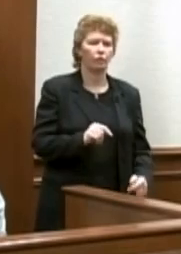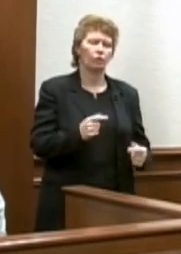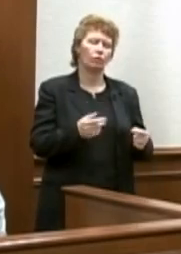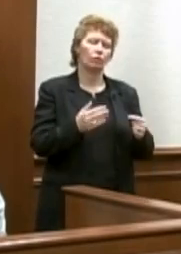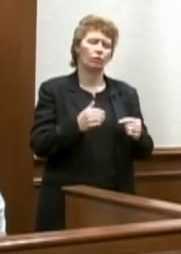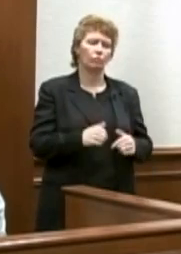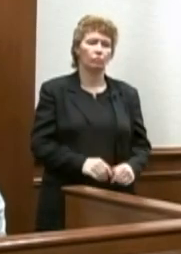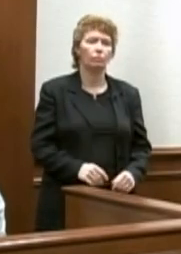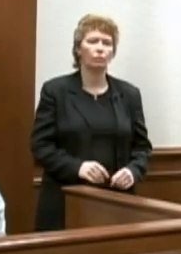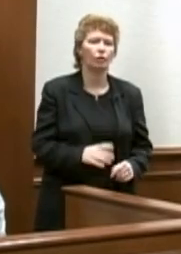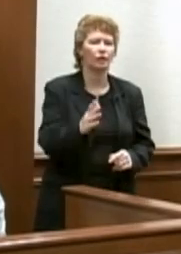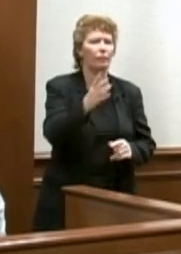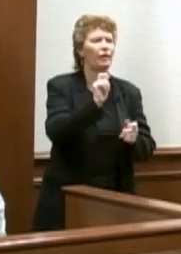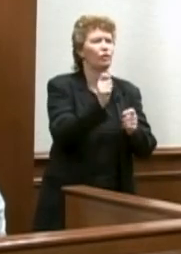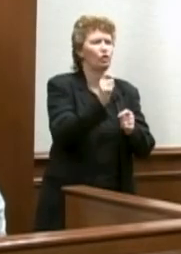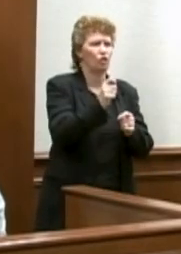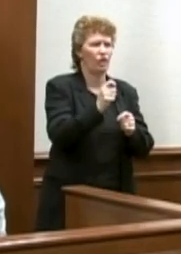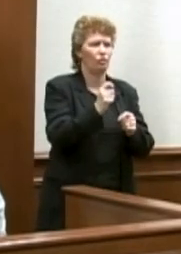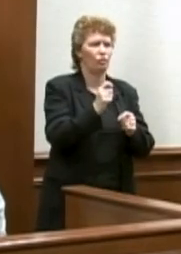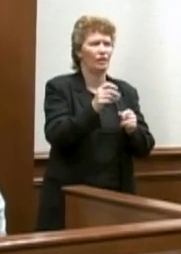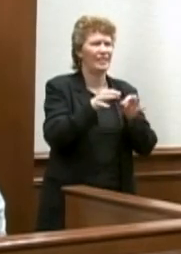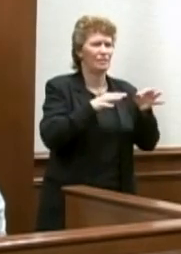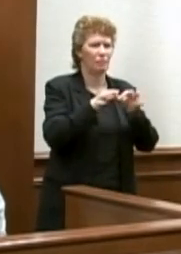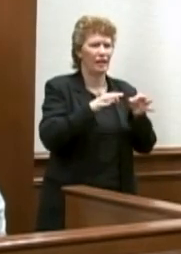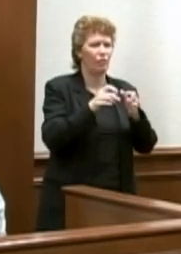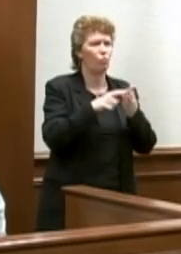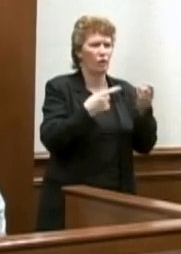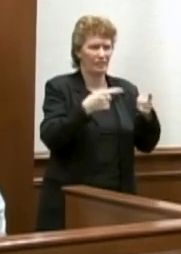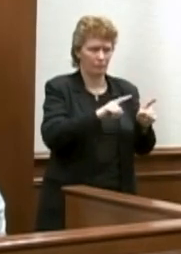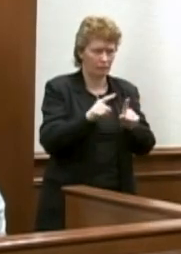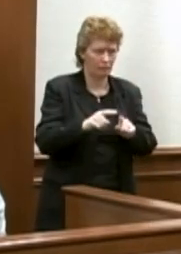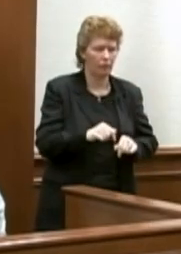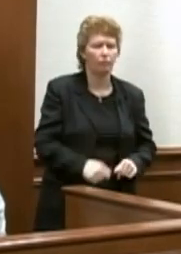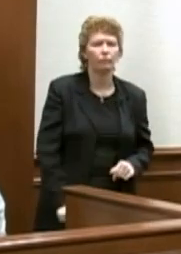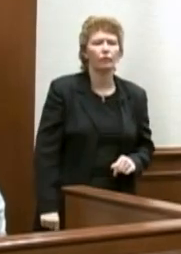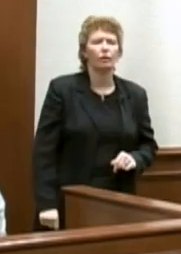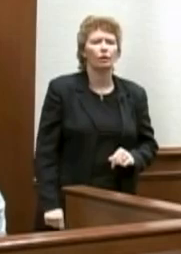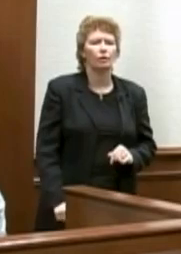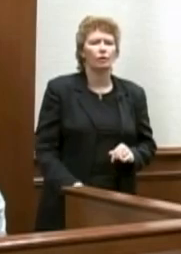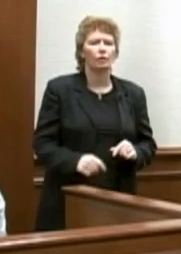Your Honor, Can you explain to the court, what is the issue?